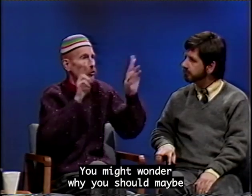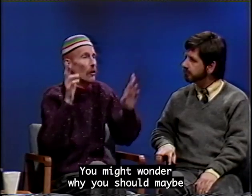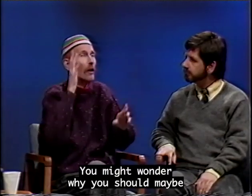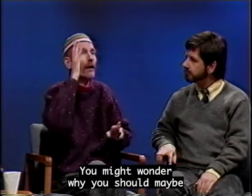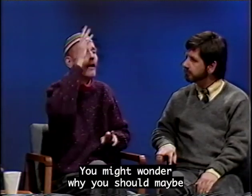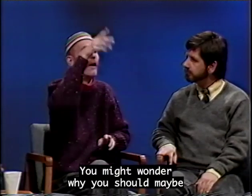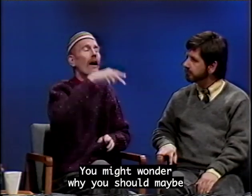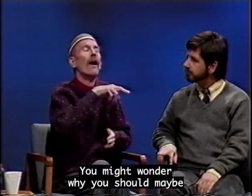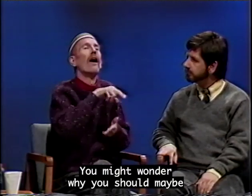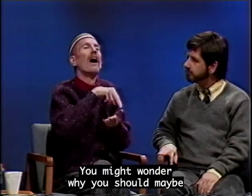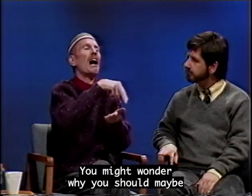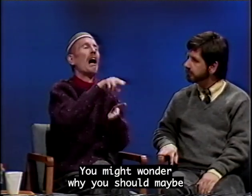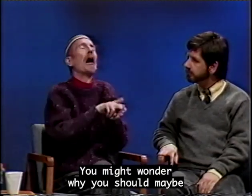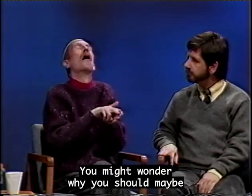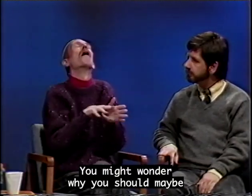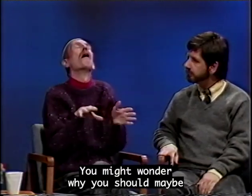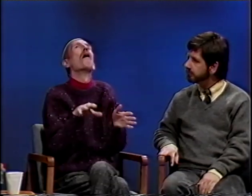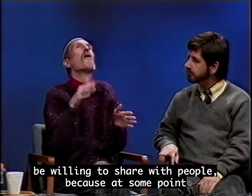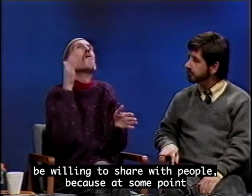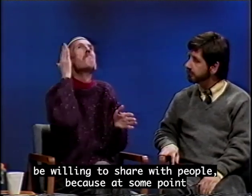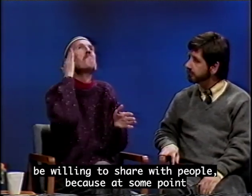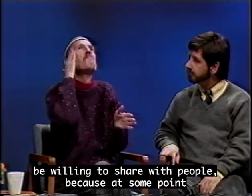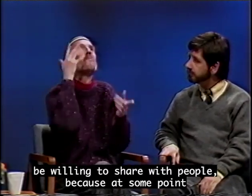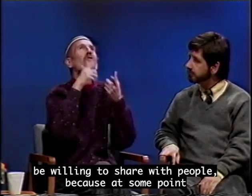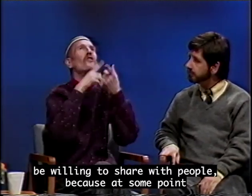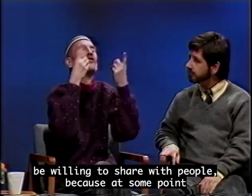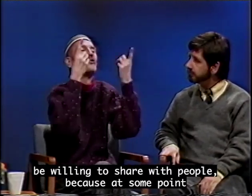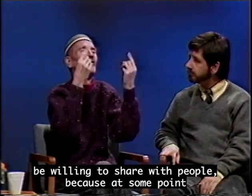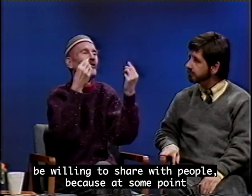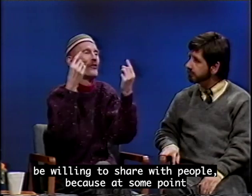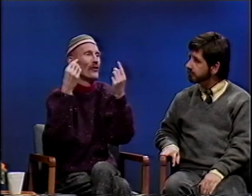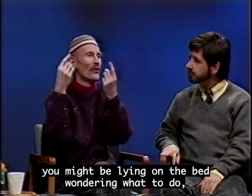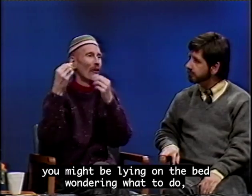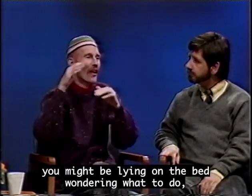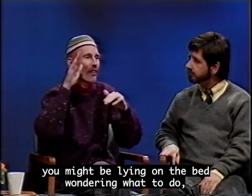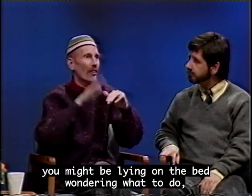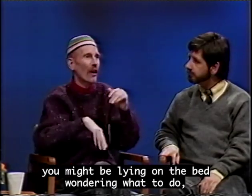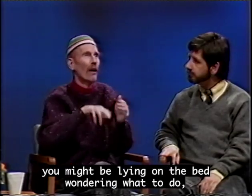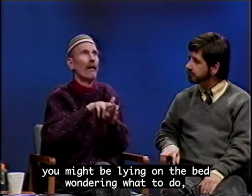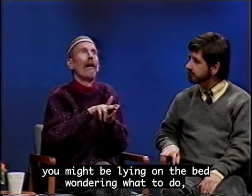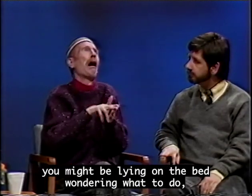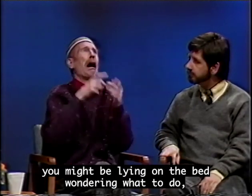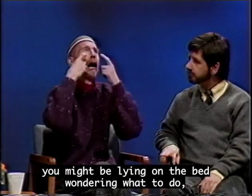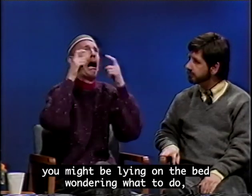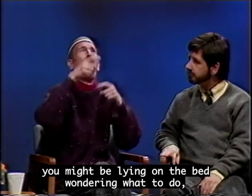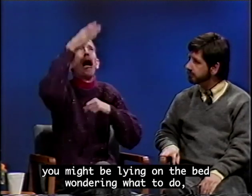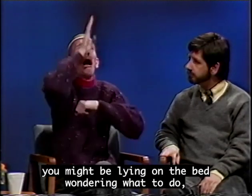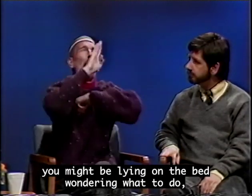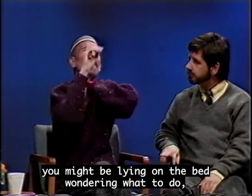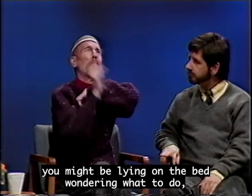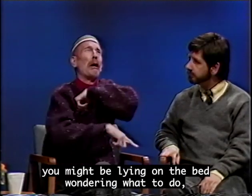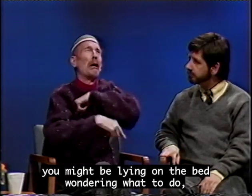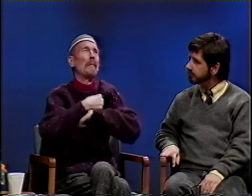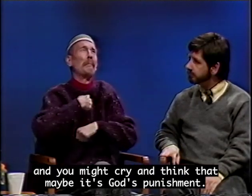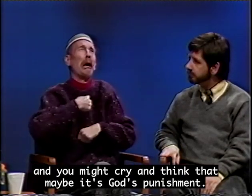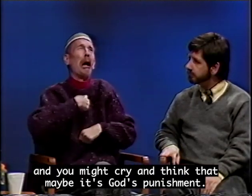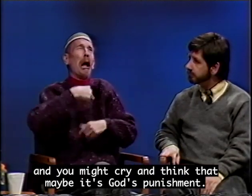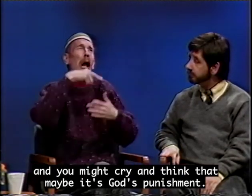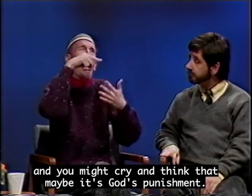You might wonder why you should maybe be willing to share with people, because at some point you might be lying on the bed wondering what to do. And you might cry